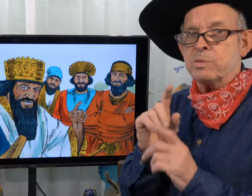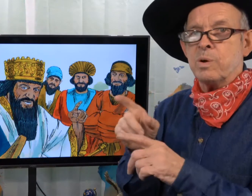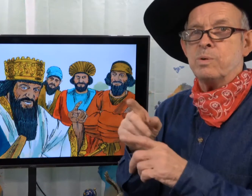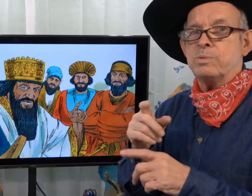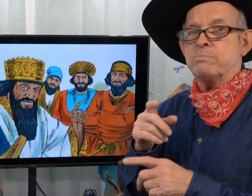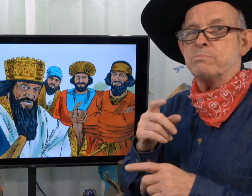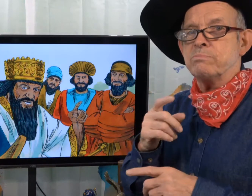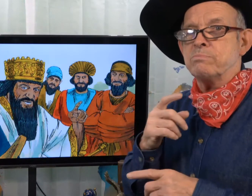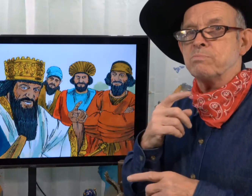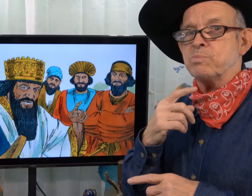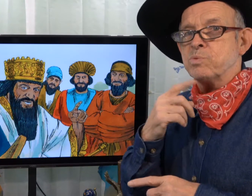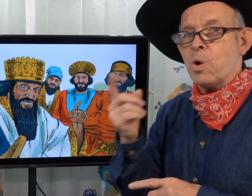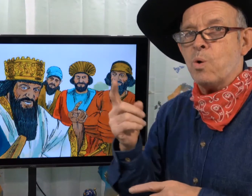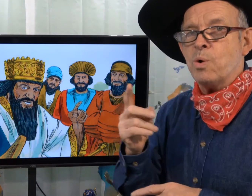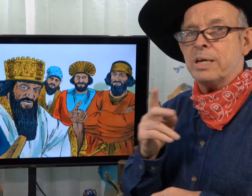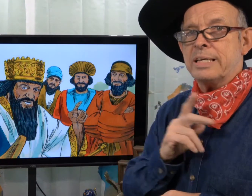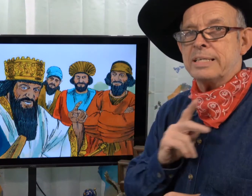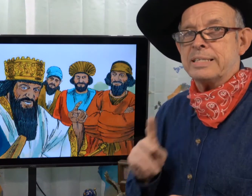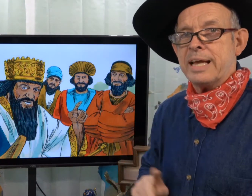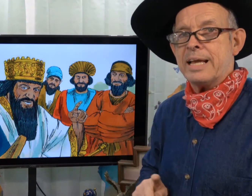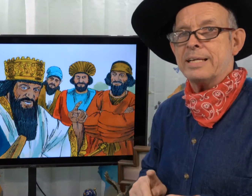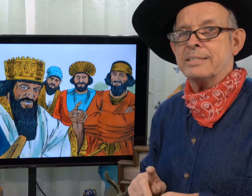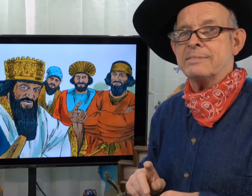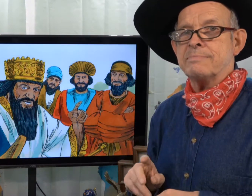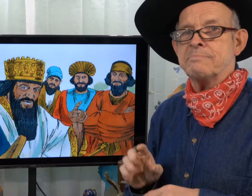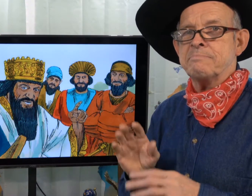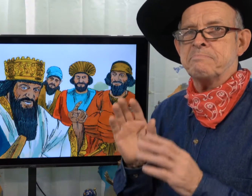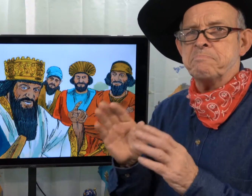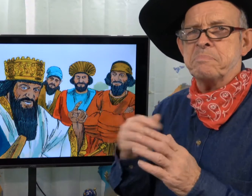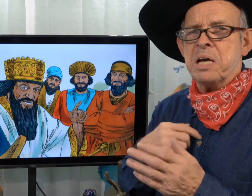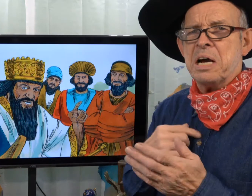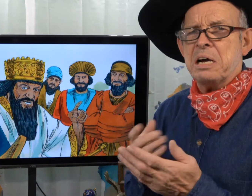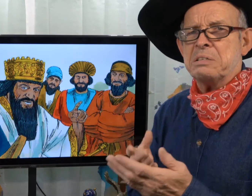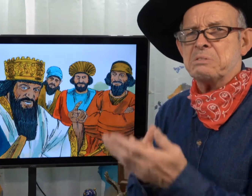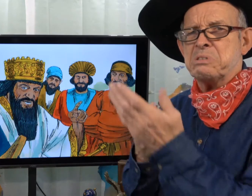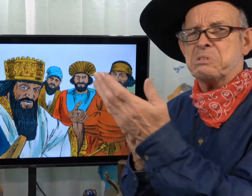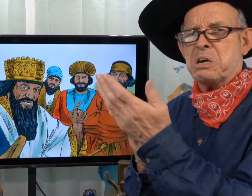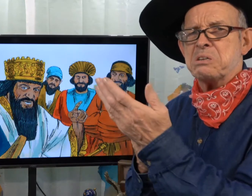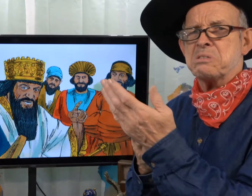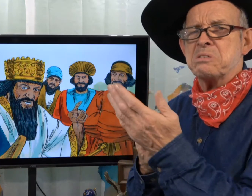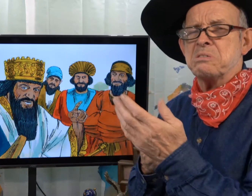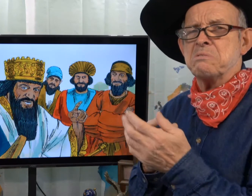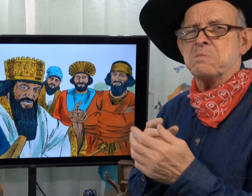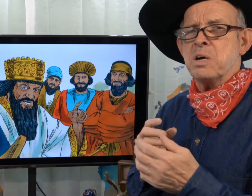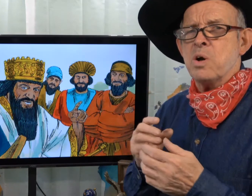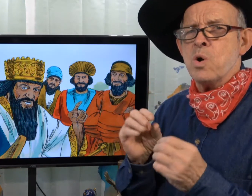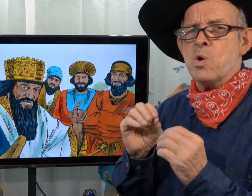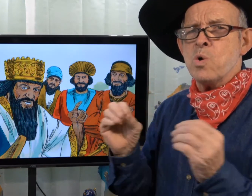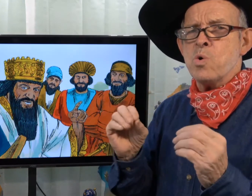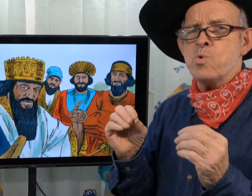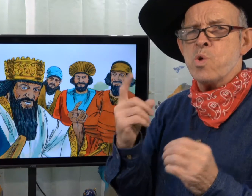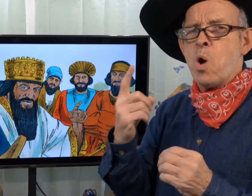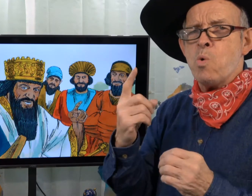Good. So, see, I suggest no